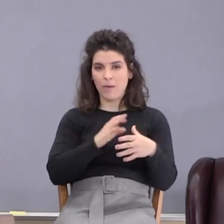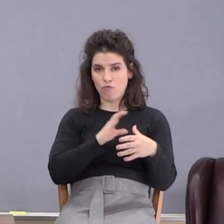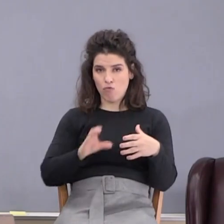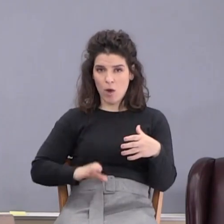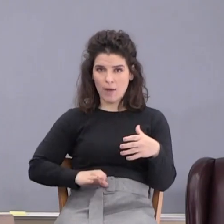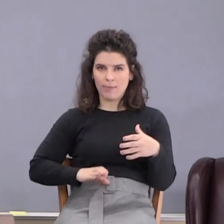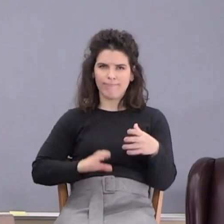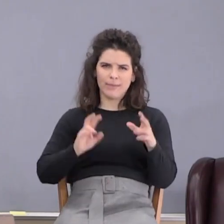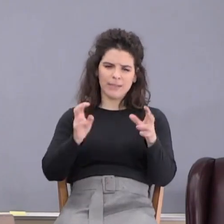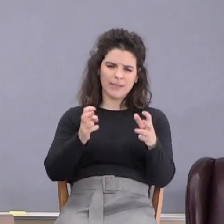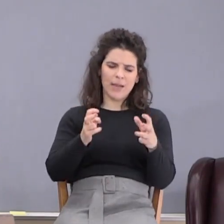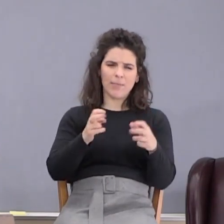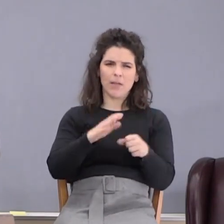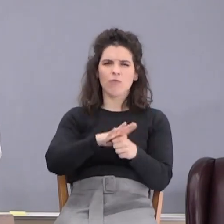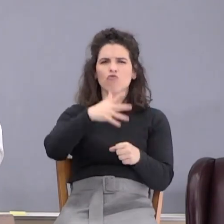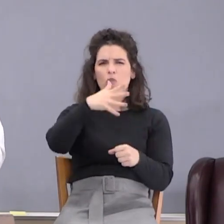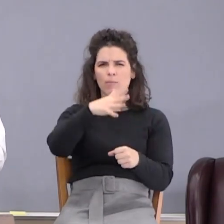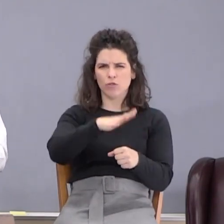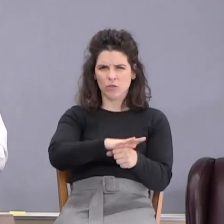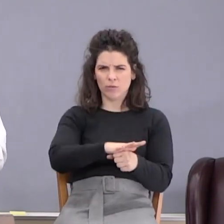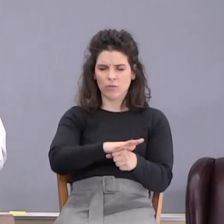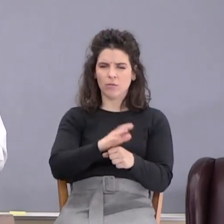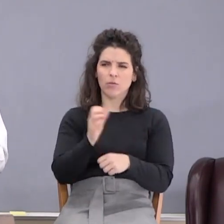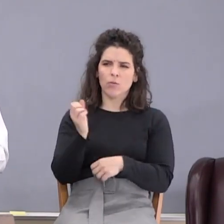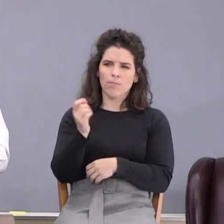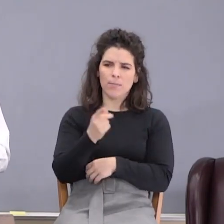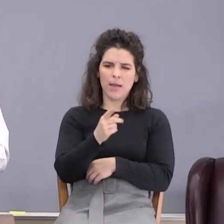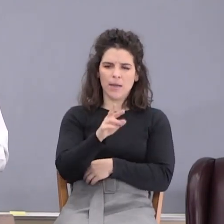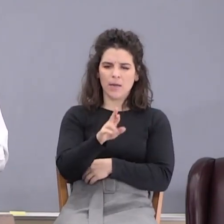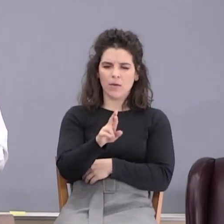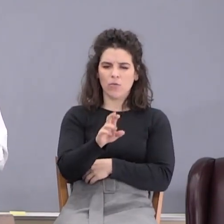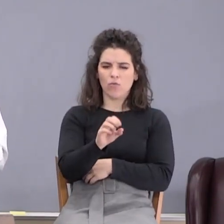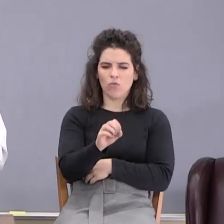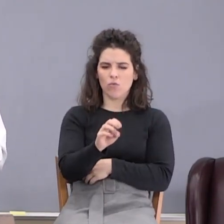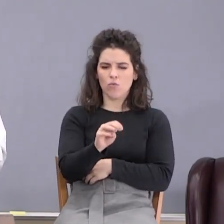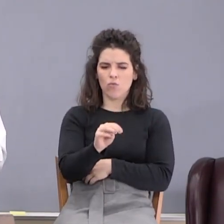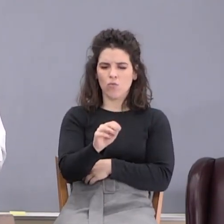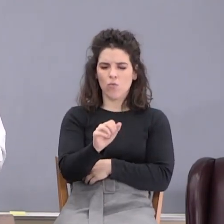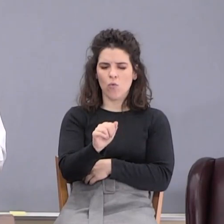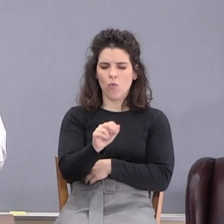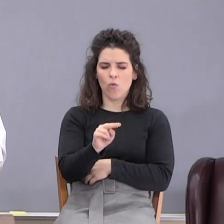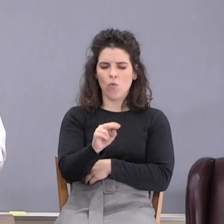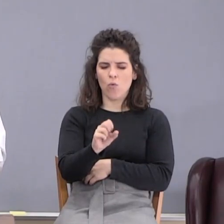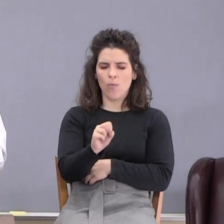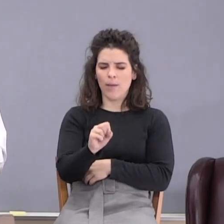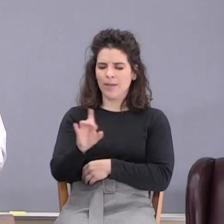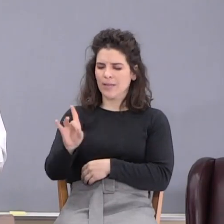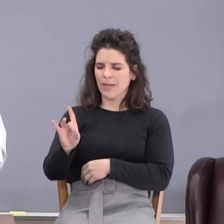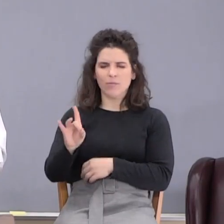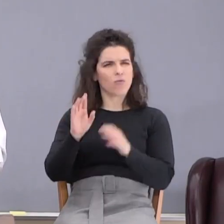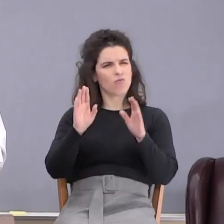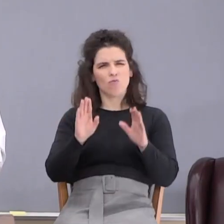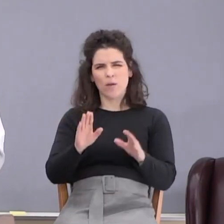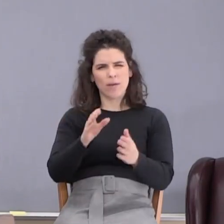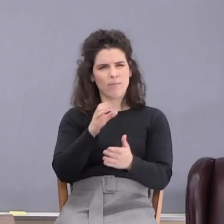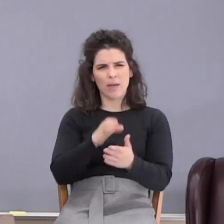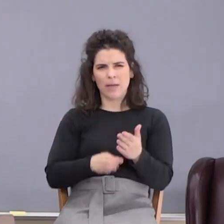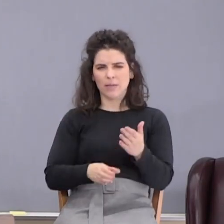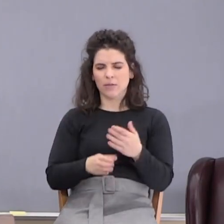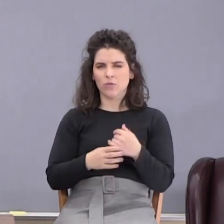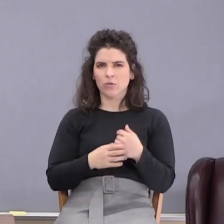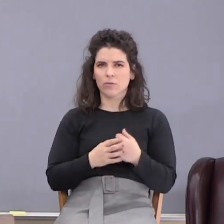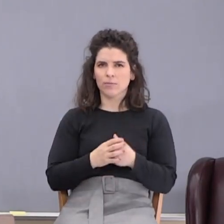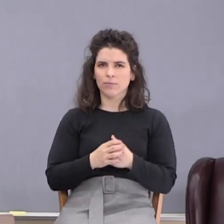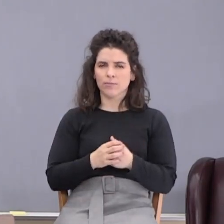issue of corruption, go over to Romans chapter 8. This is a great passage, Romans chapter 8. And